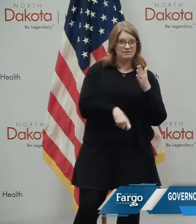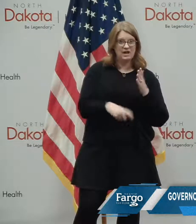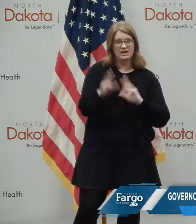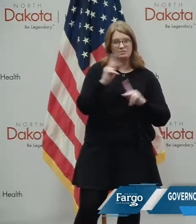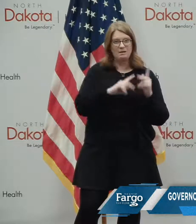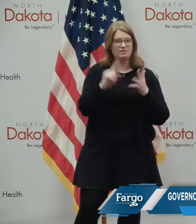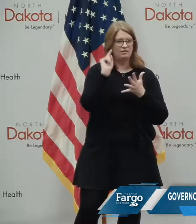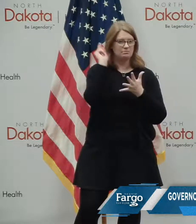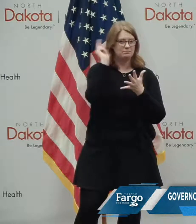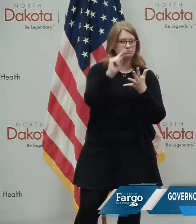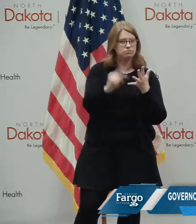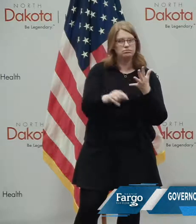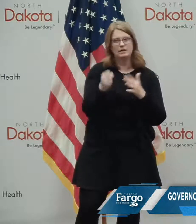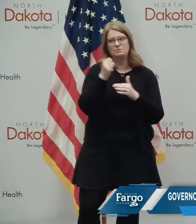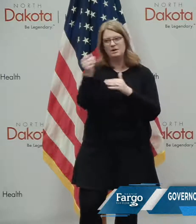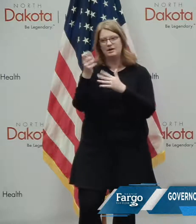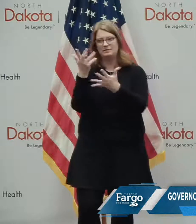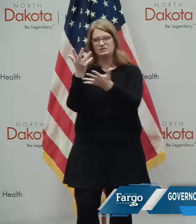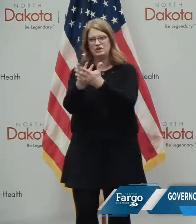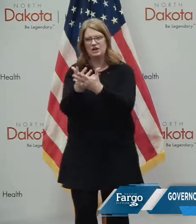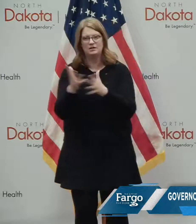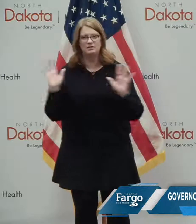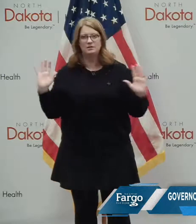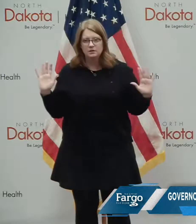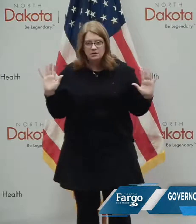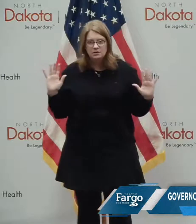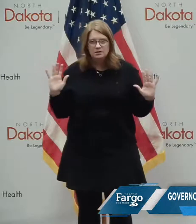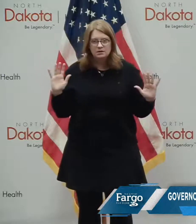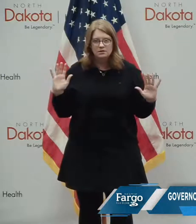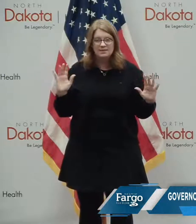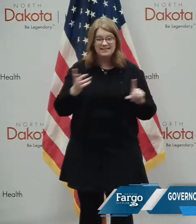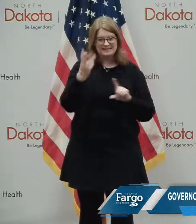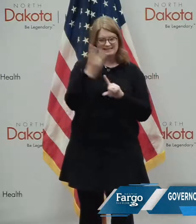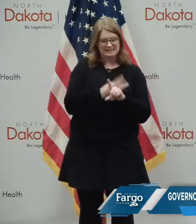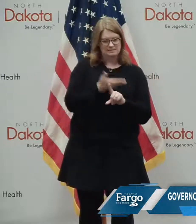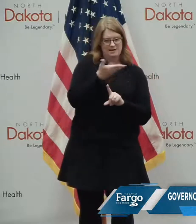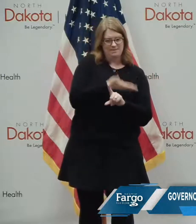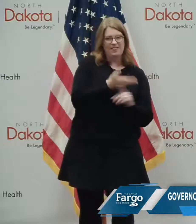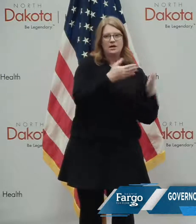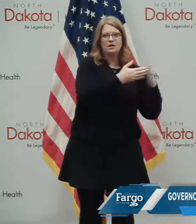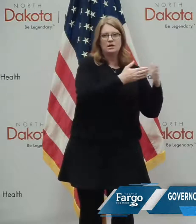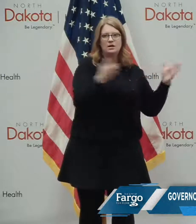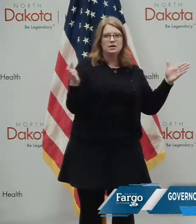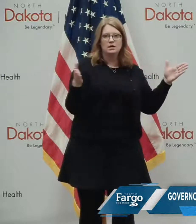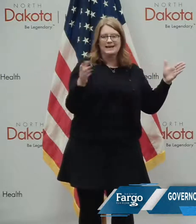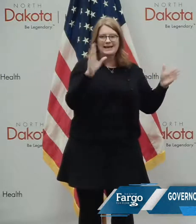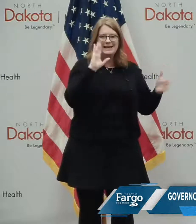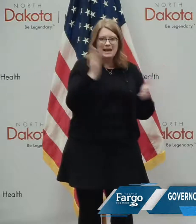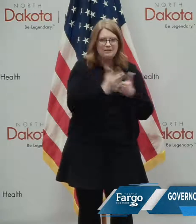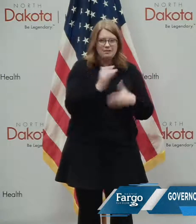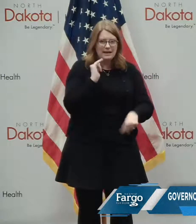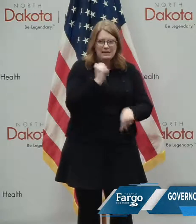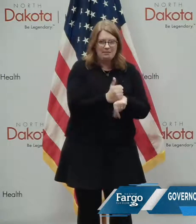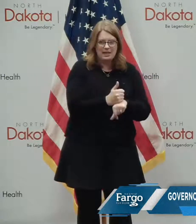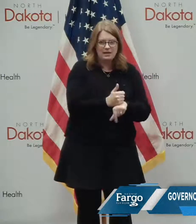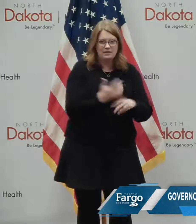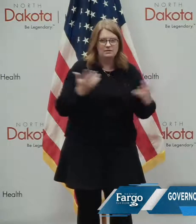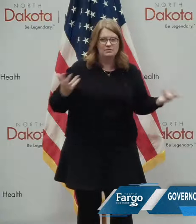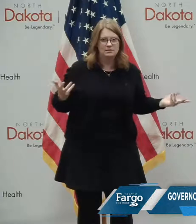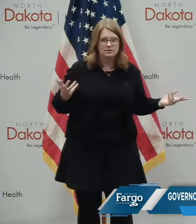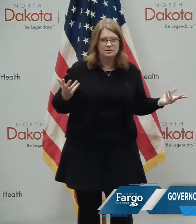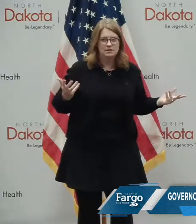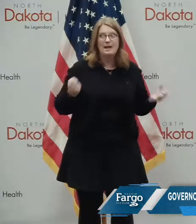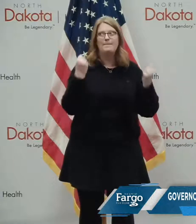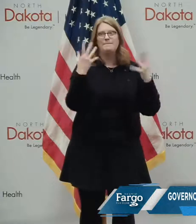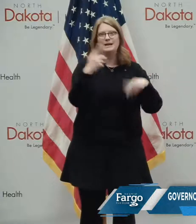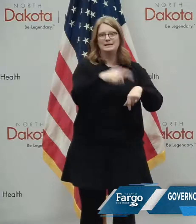of things and imprisoning people, when in fact in the 6 months that the order had been on the books, it had never been implemented once. Dozens of times